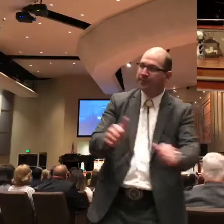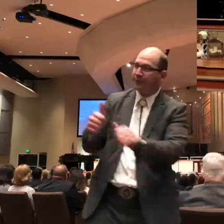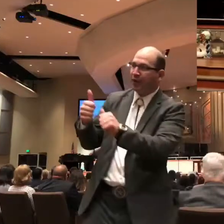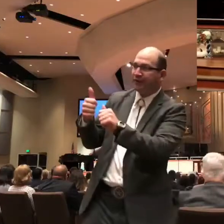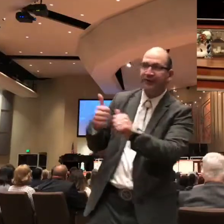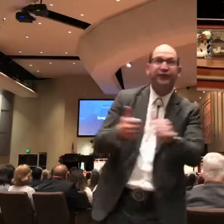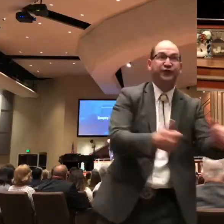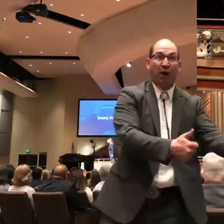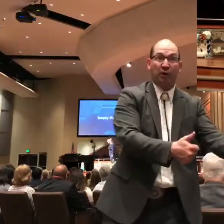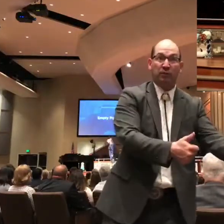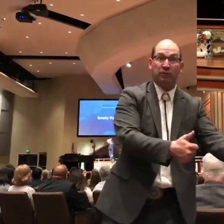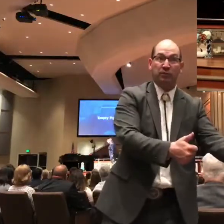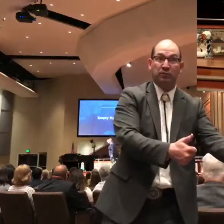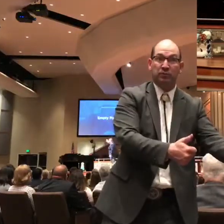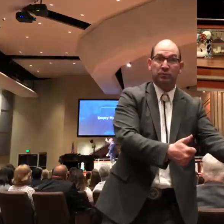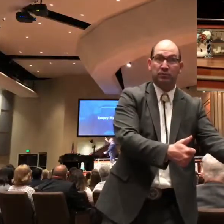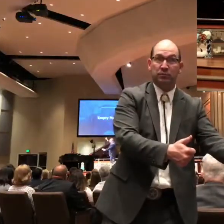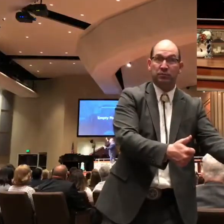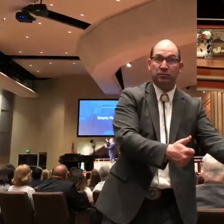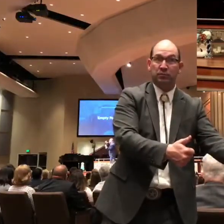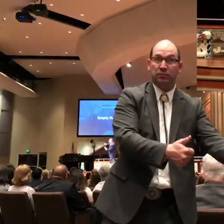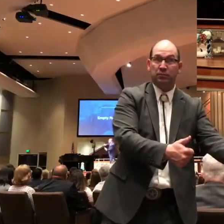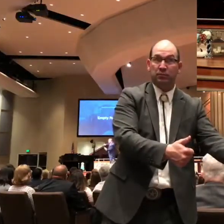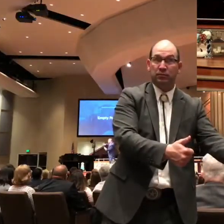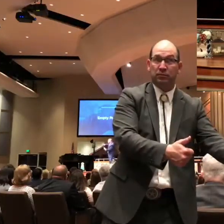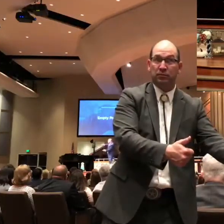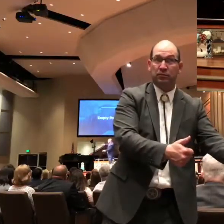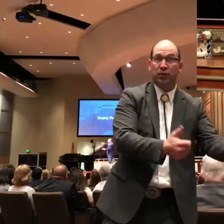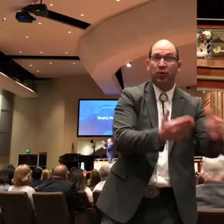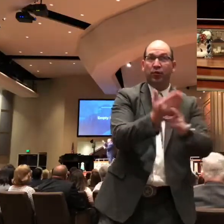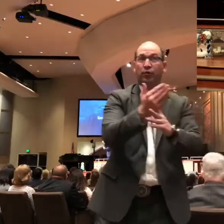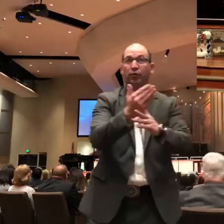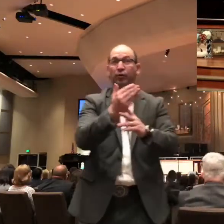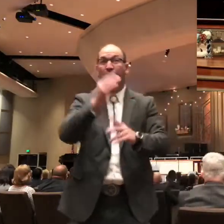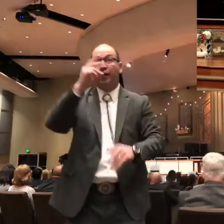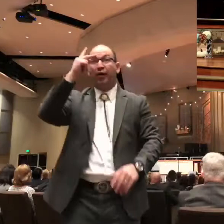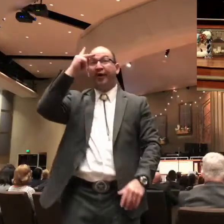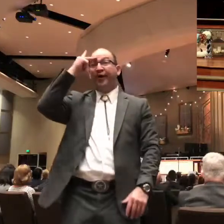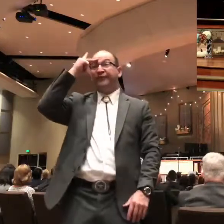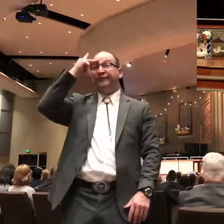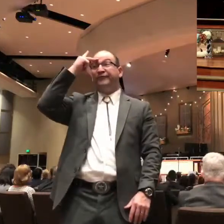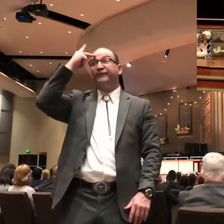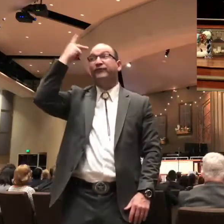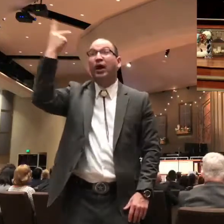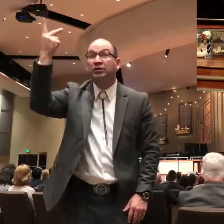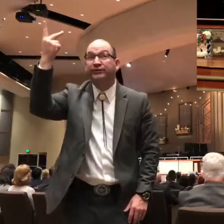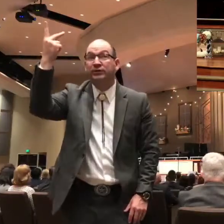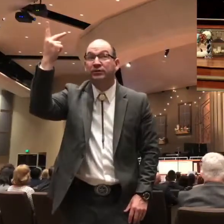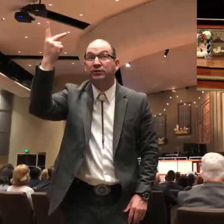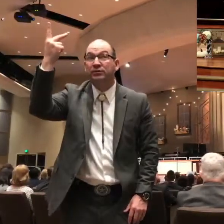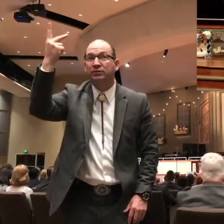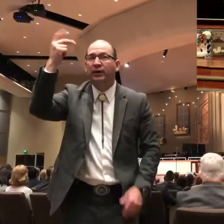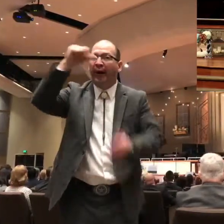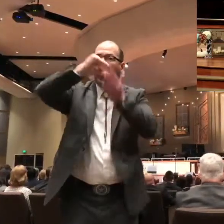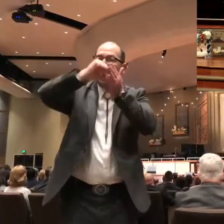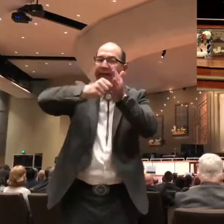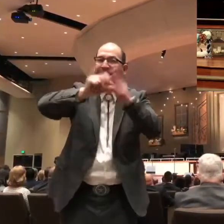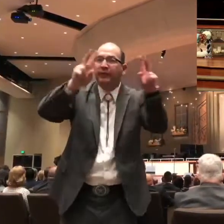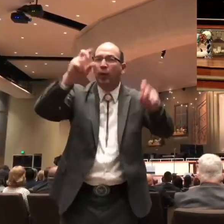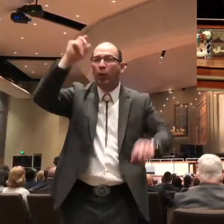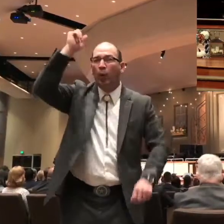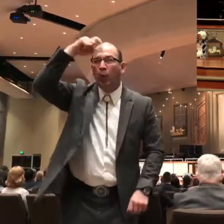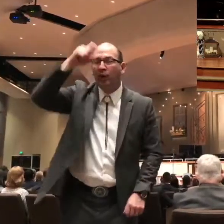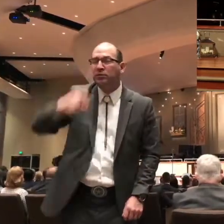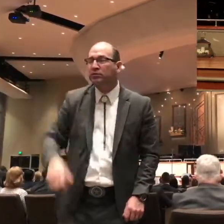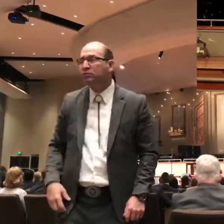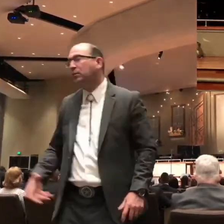hard to understand tonight, isn't it? Lest any man spoil you through, here's what they're going to use, philosophy. Well,